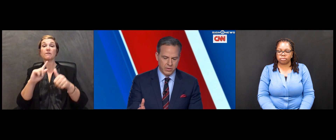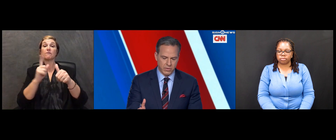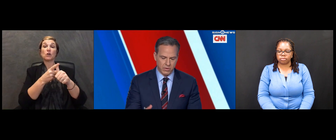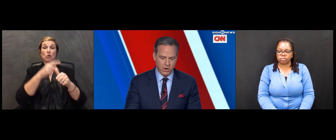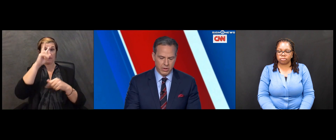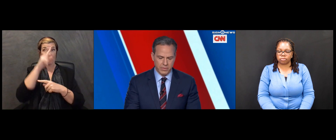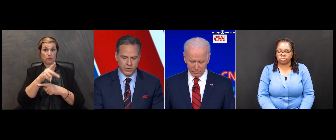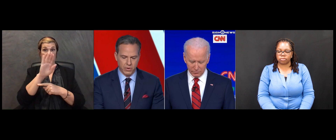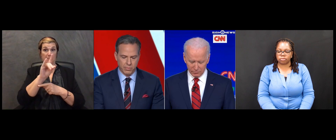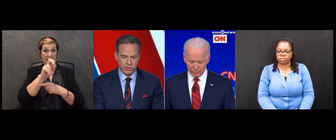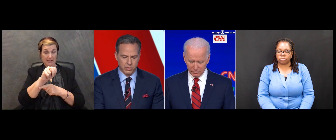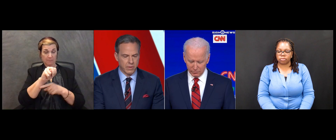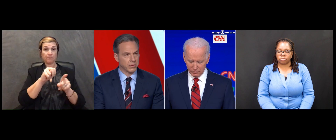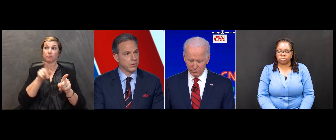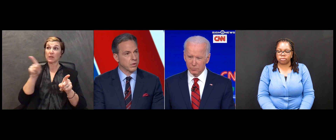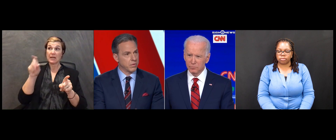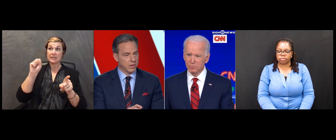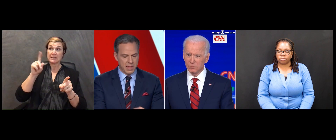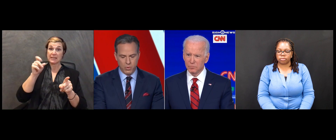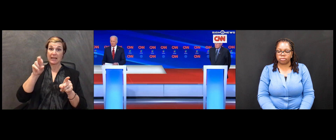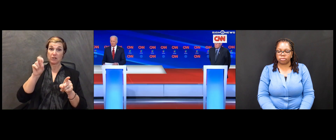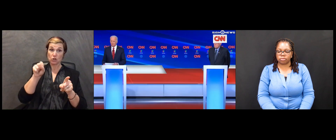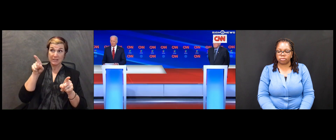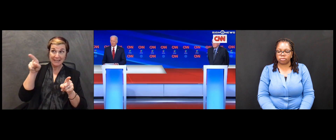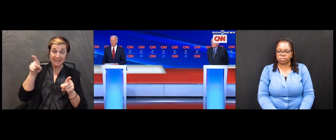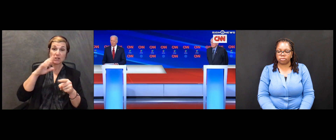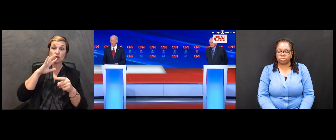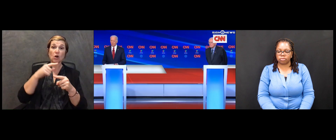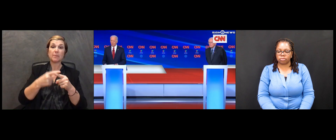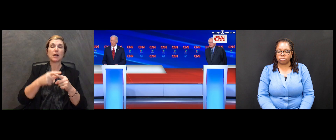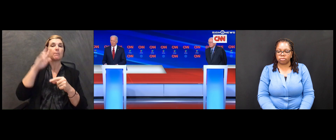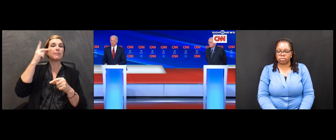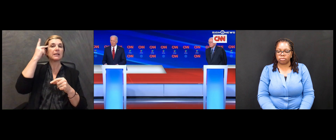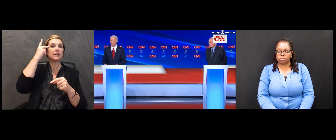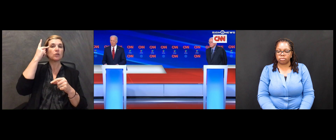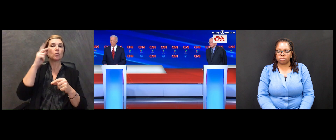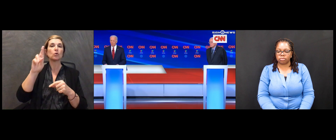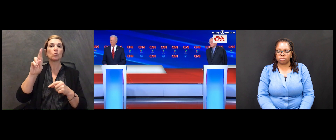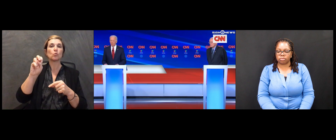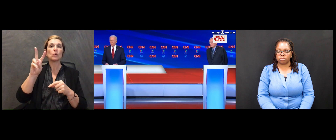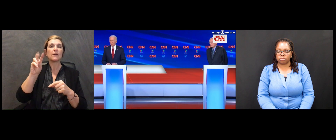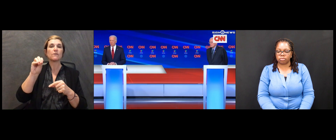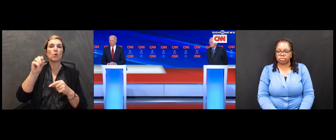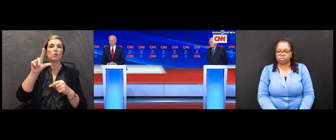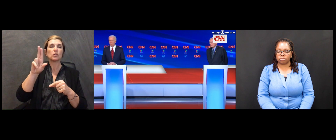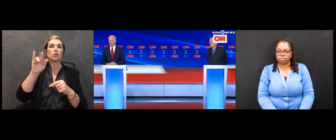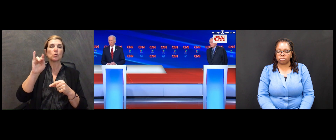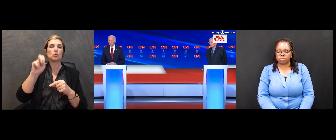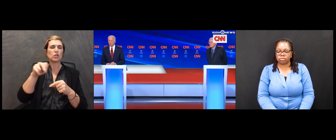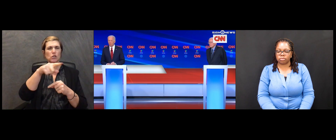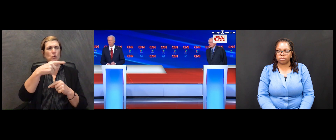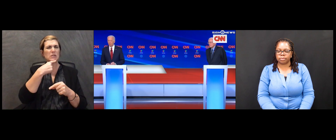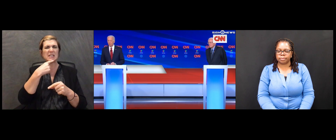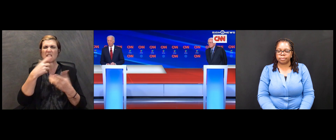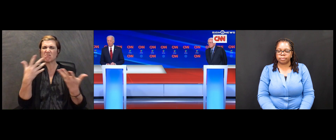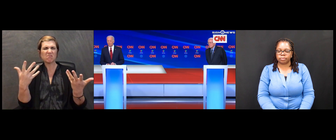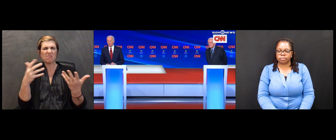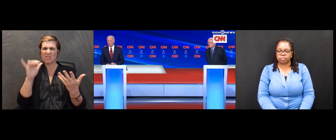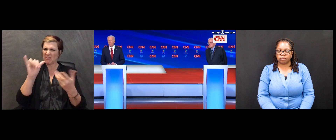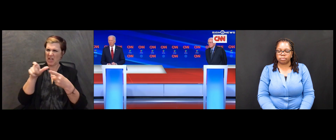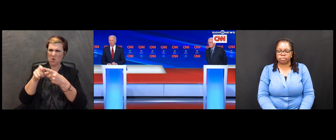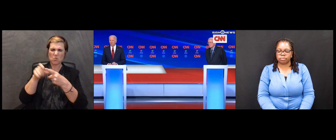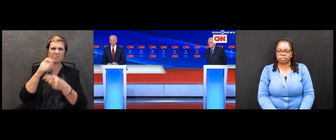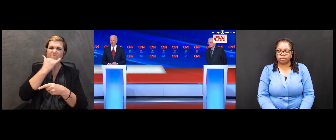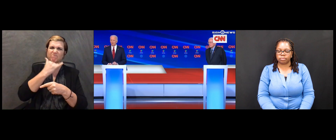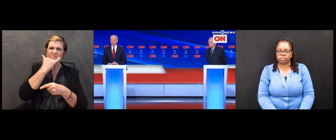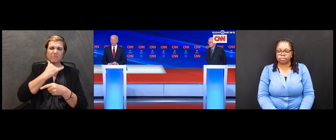Senator Sanders is calling for a political revolution. You said people want results, not a revolution. Make the case for why a revolution is not what the